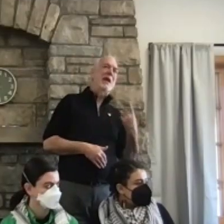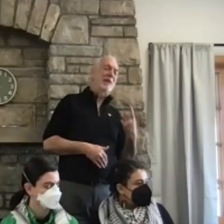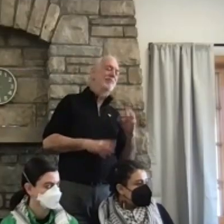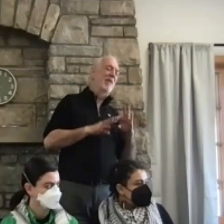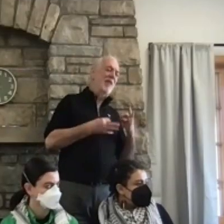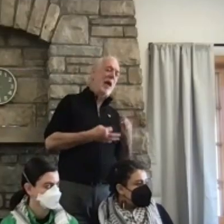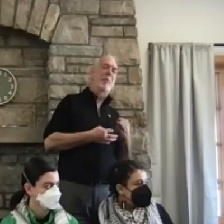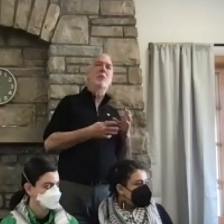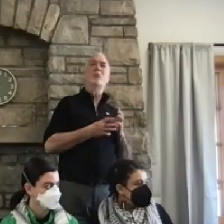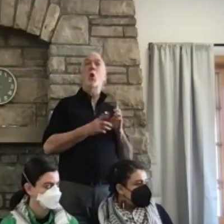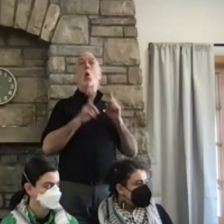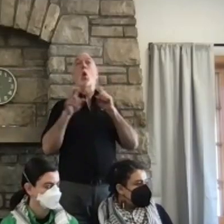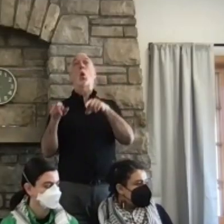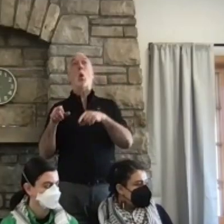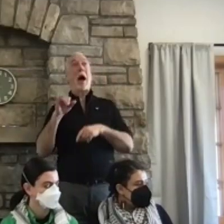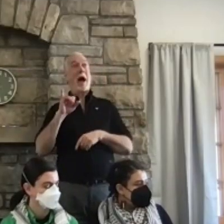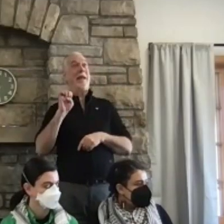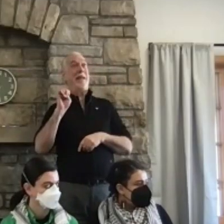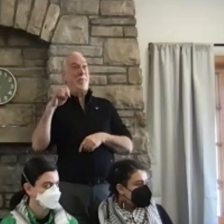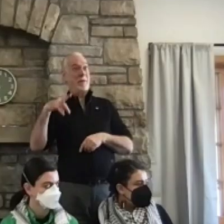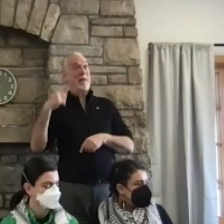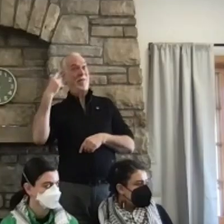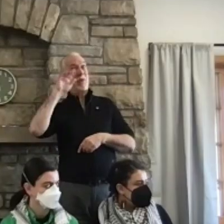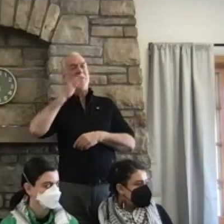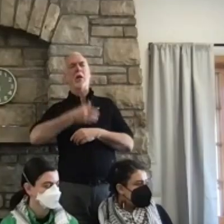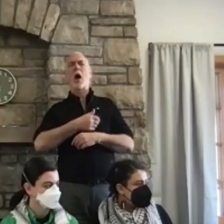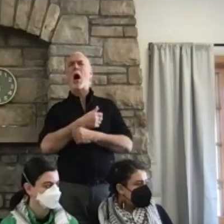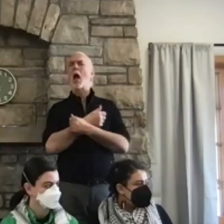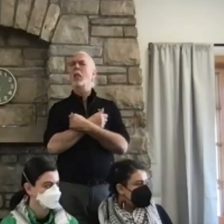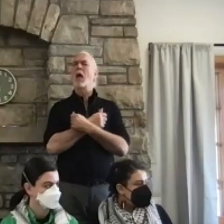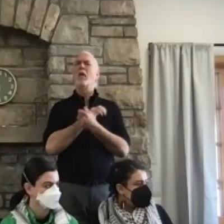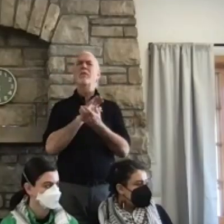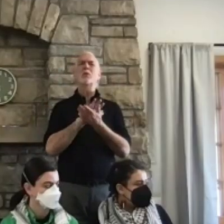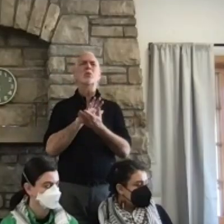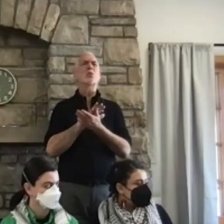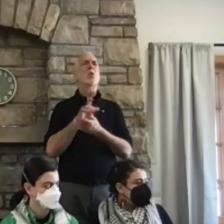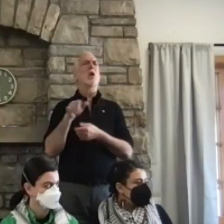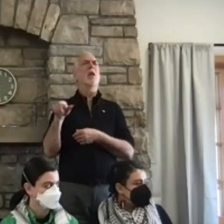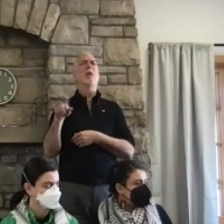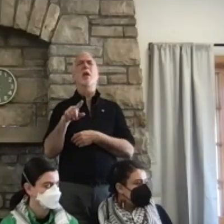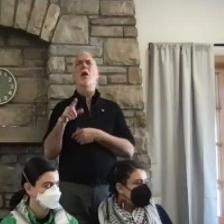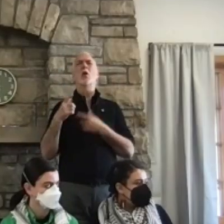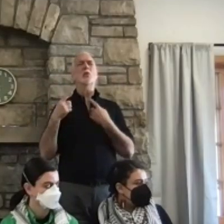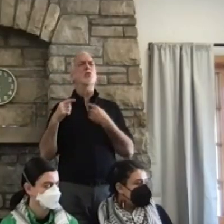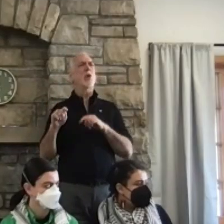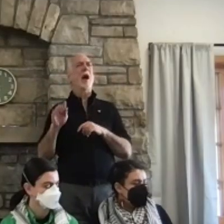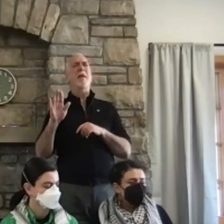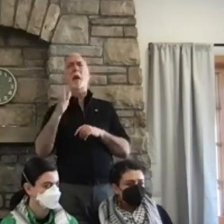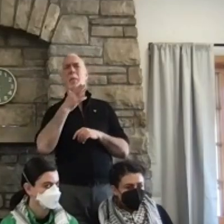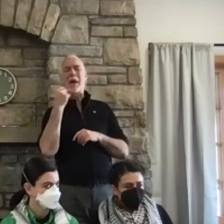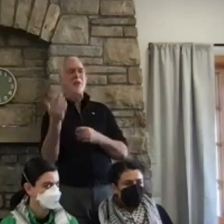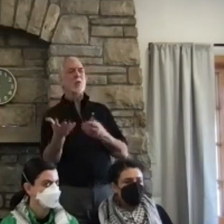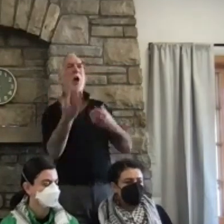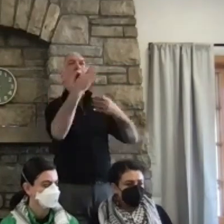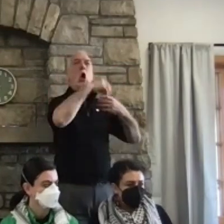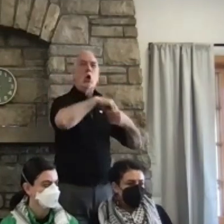family with getting an IEP for him. And I loved that the school was trying as the best to have him included in